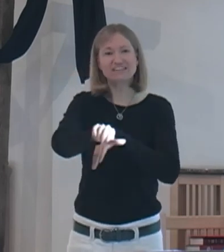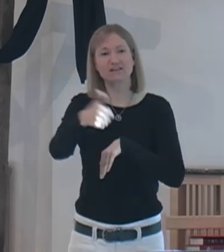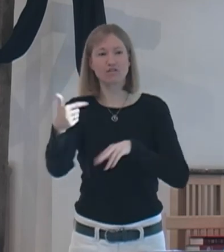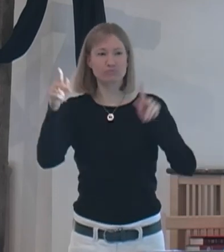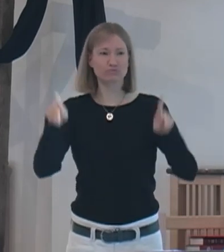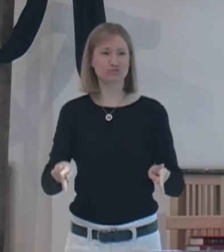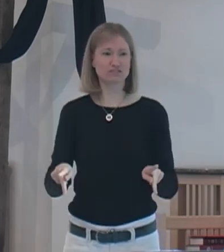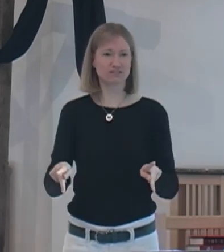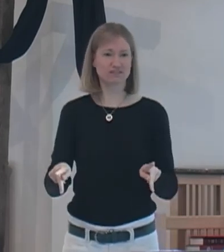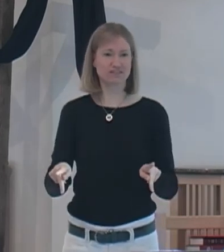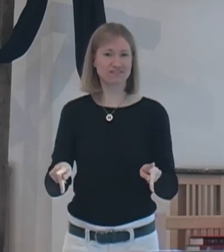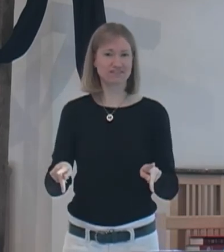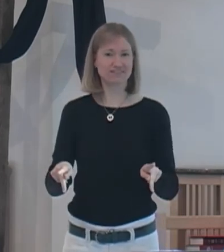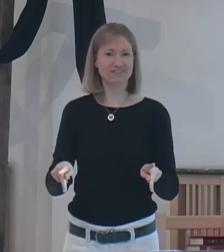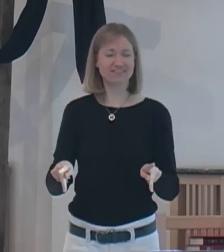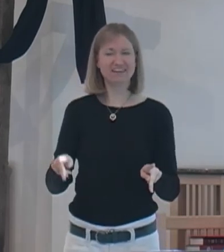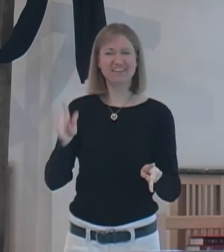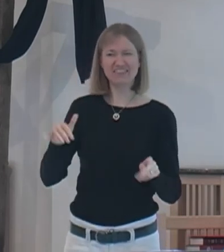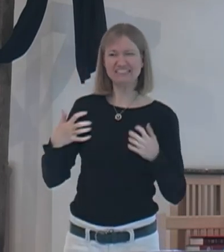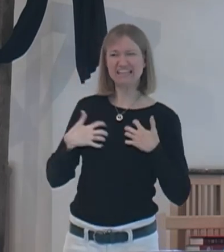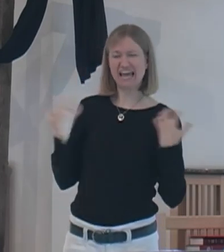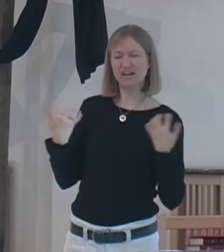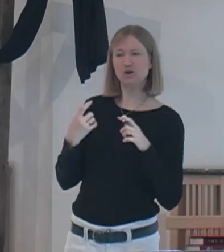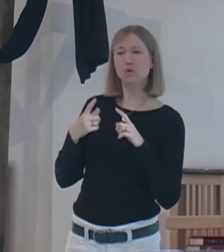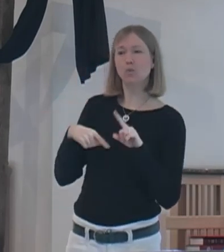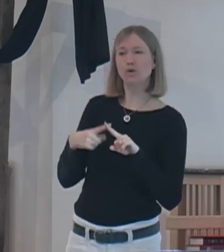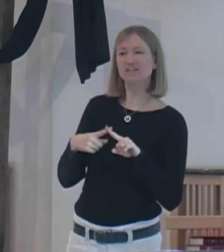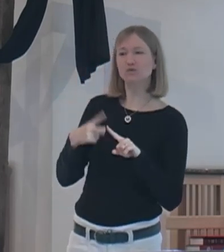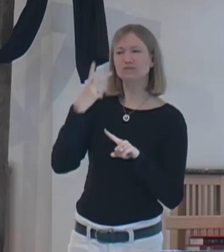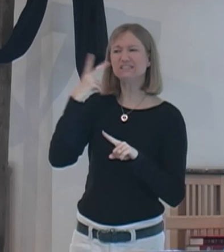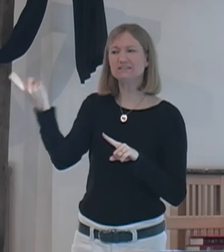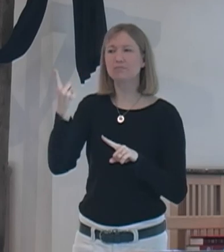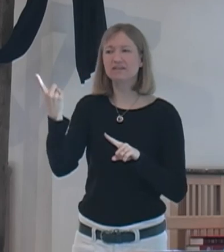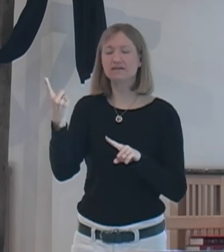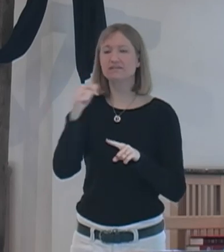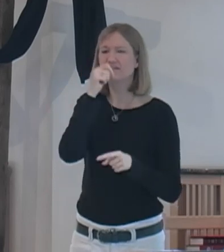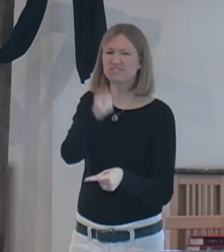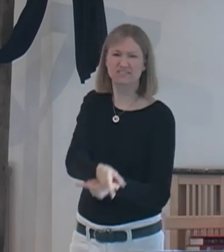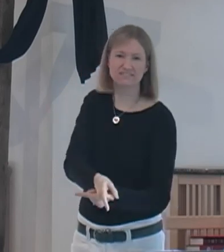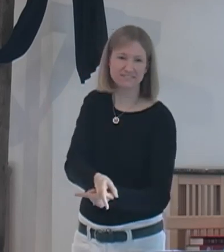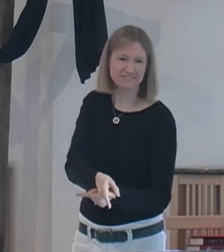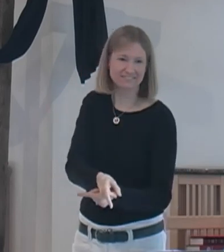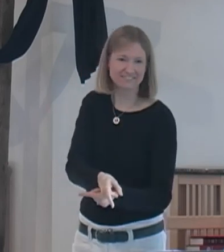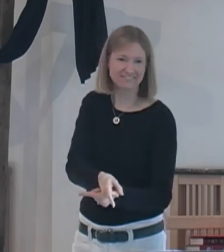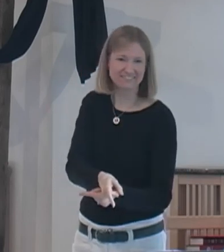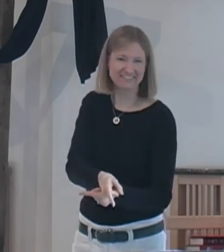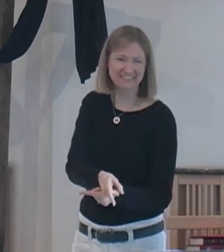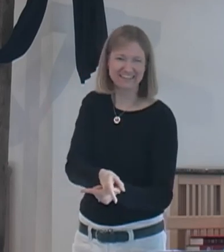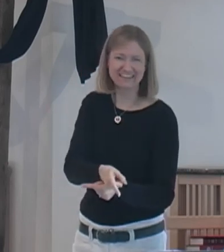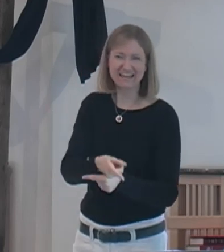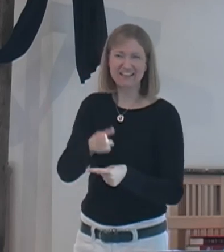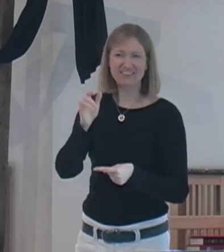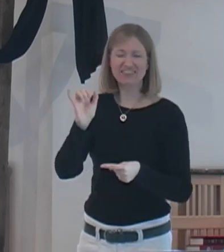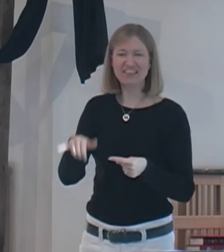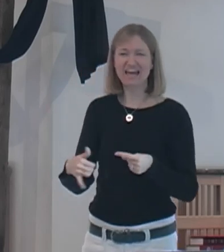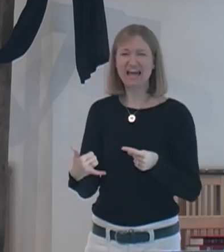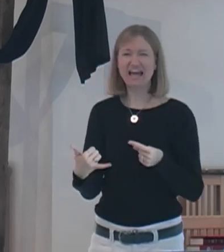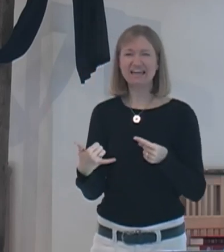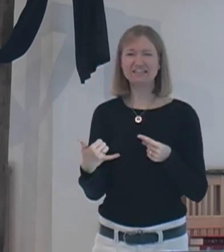others. It's kind of the anger that comes when you see injustice. It's kind of that more of a righteous anger, which can be